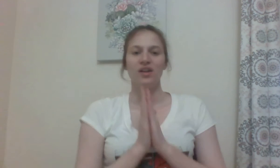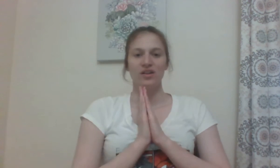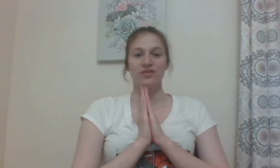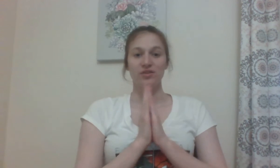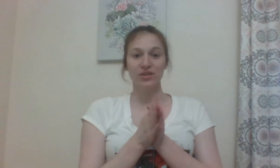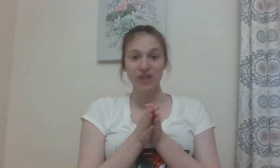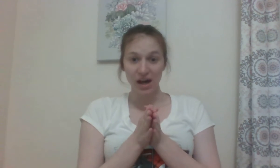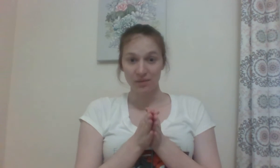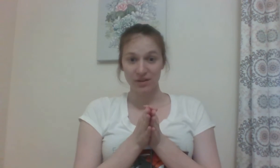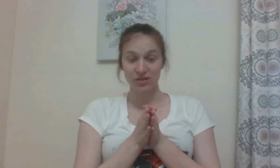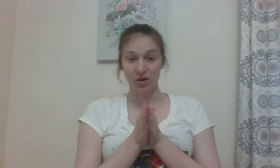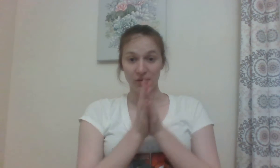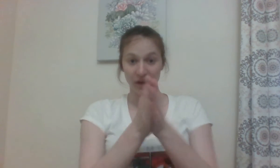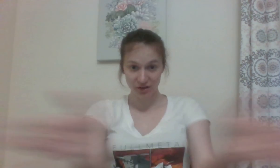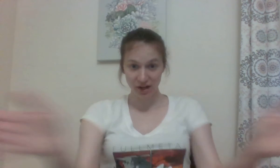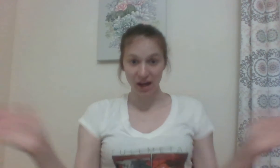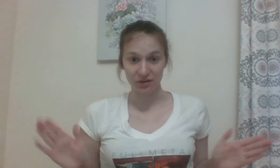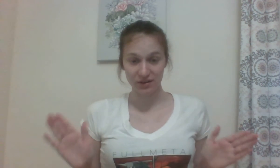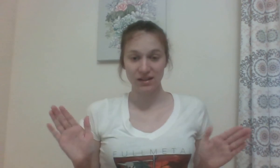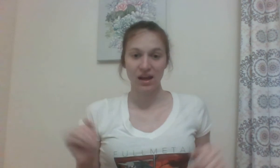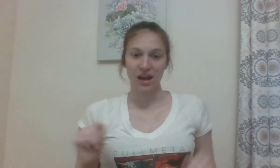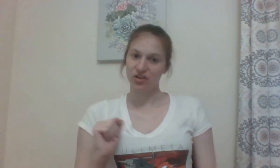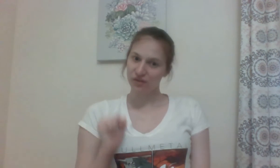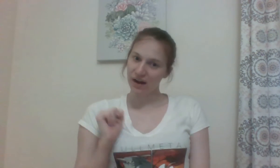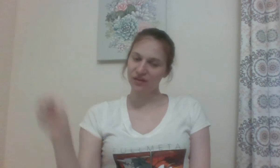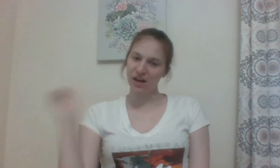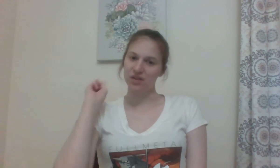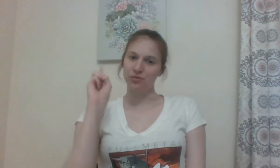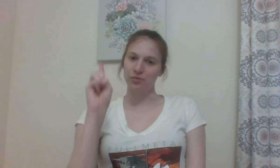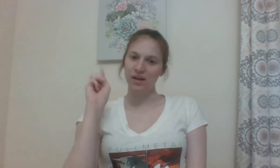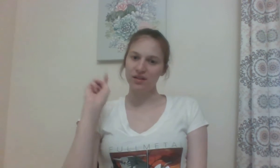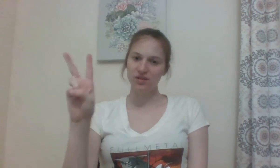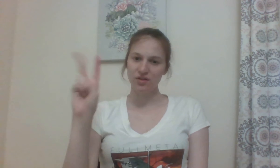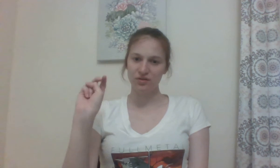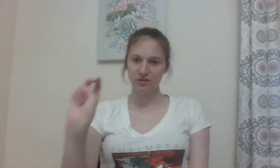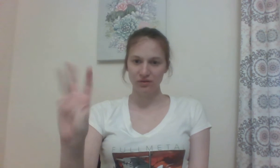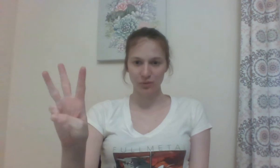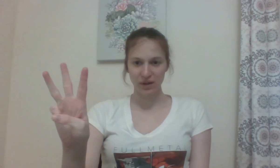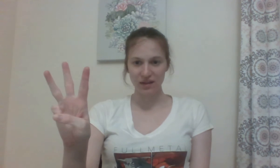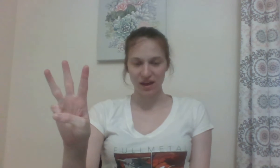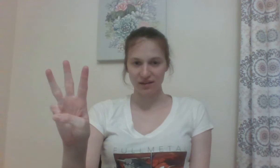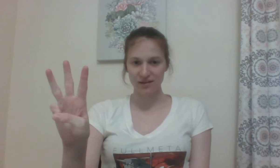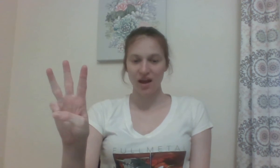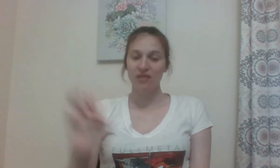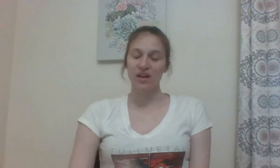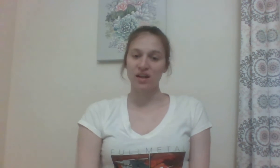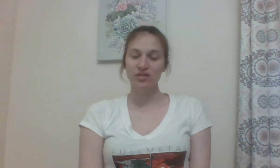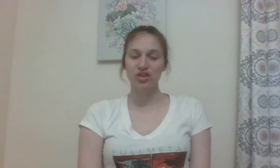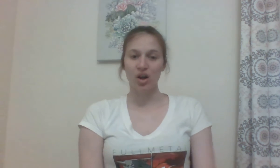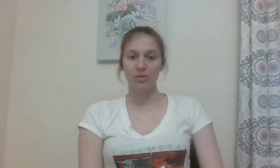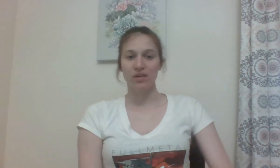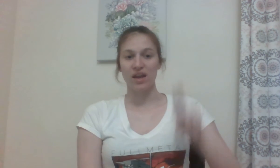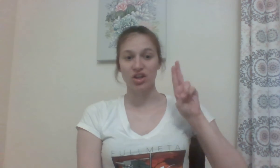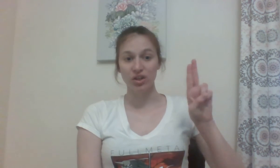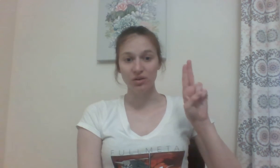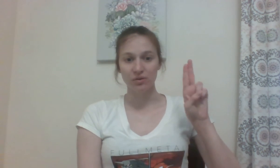So, your job is to go around your house and try to find one, two, three things that either start with a U